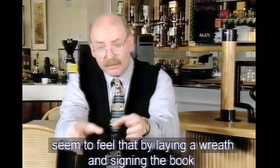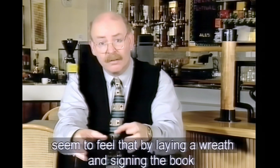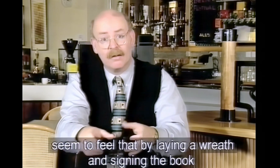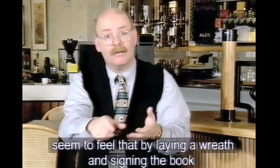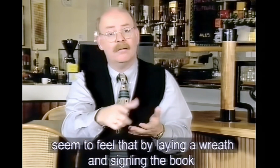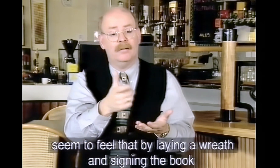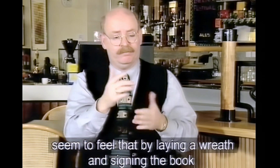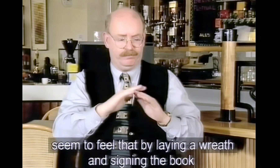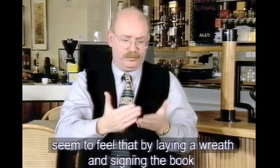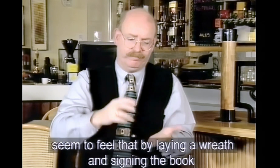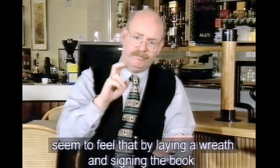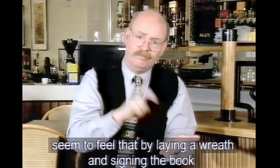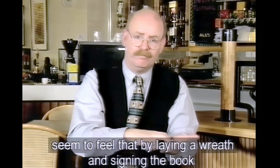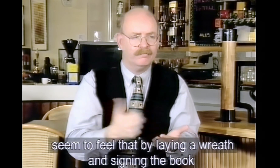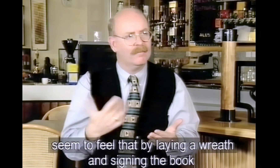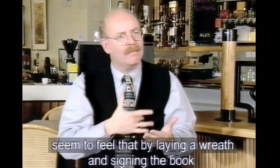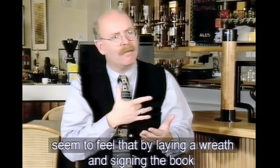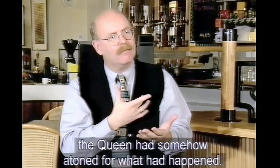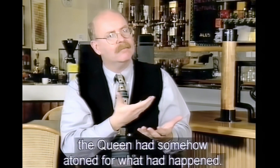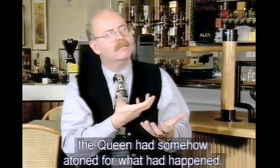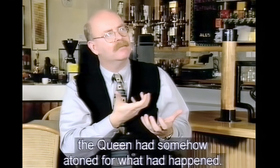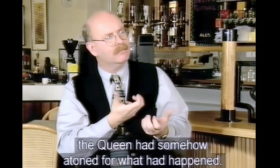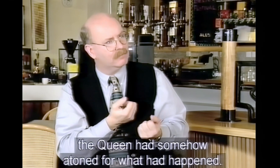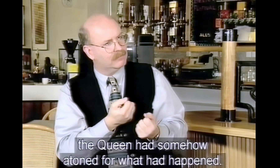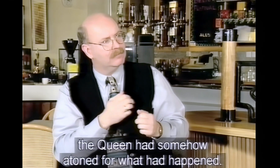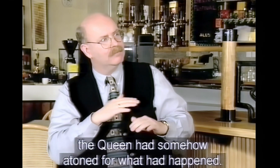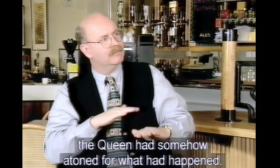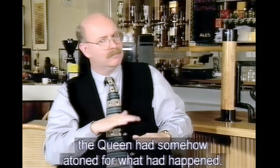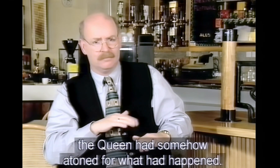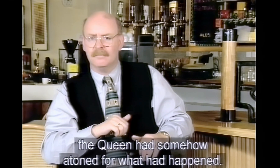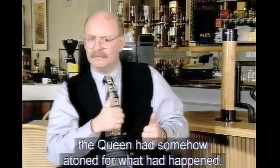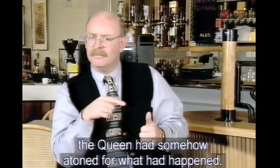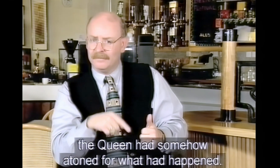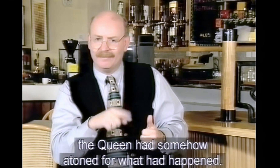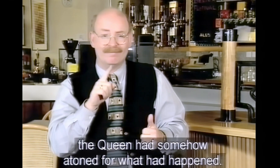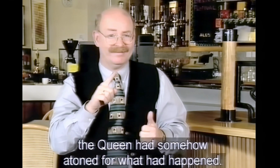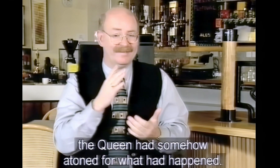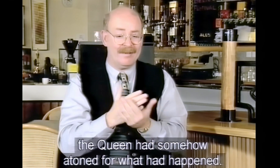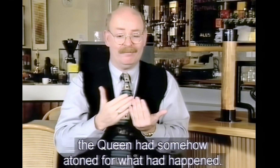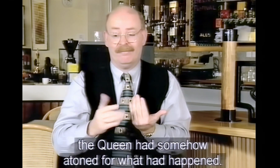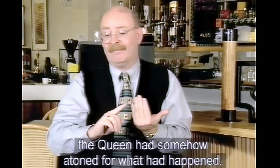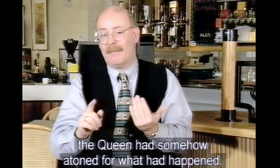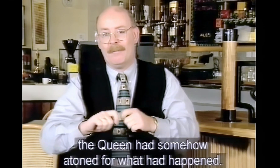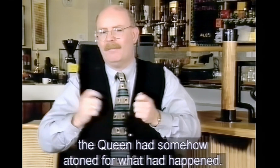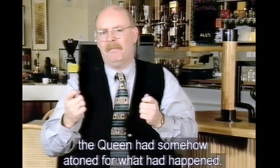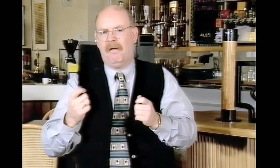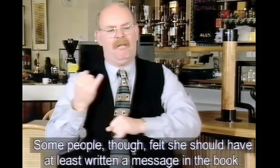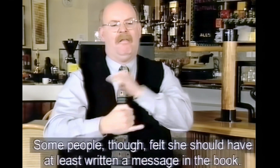atoned for what had happened. There were some people, though, who felt that she should have at least written a message in the